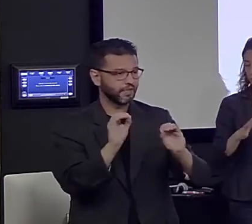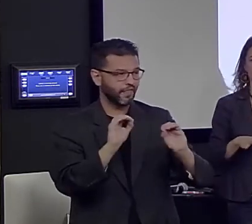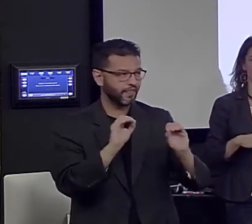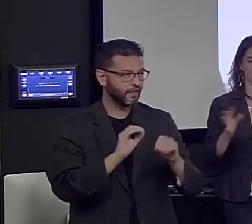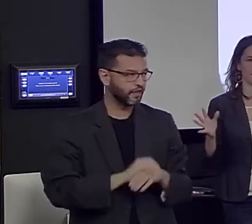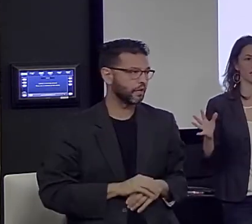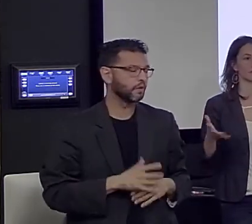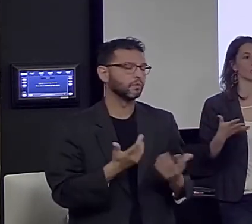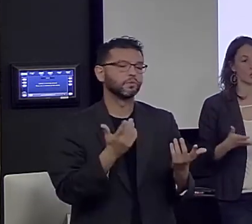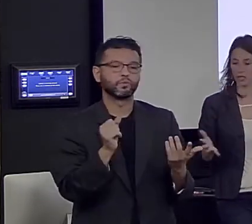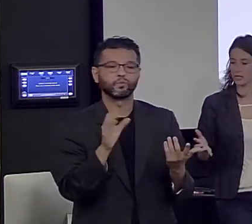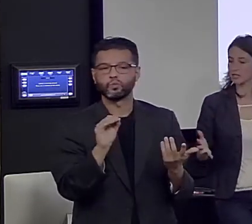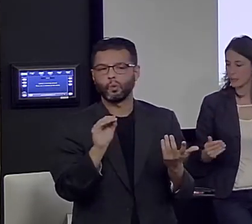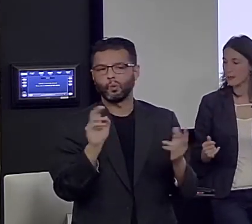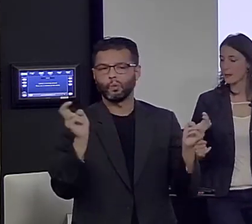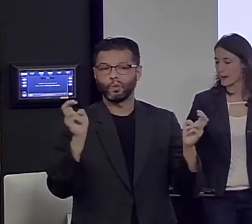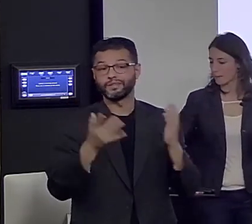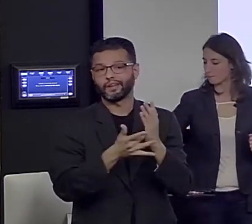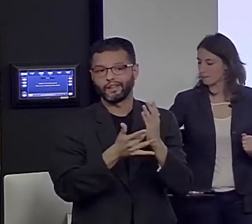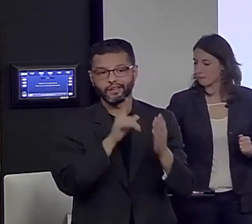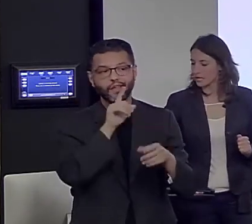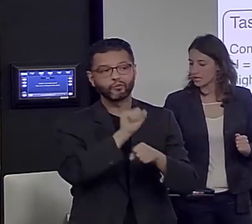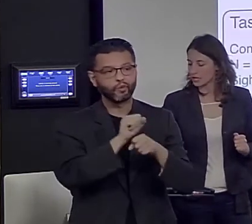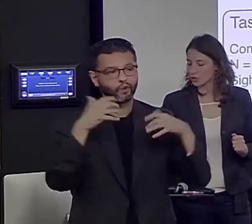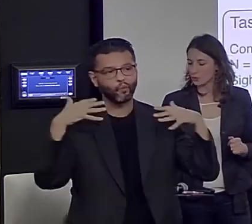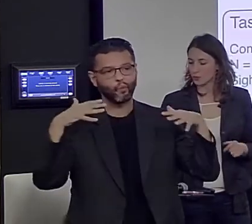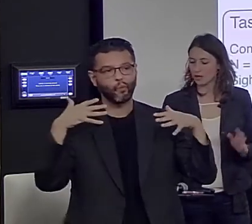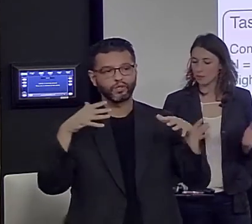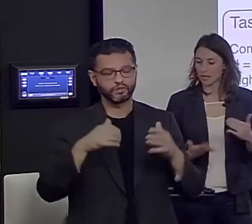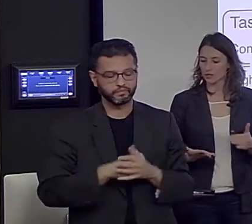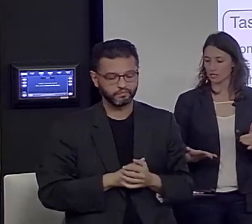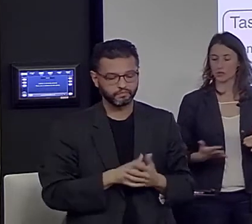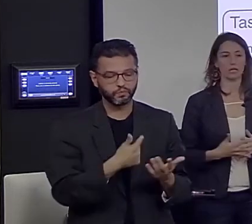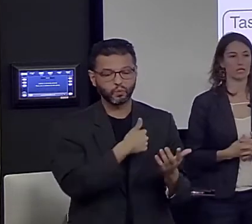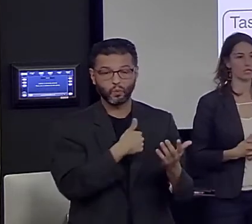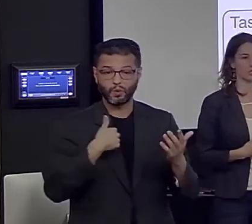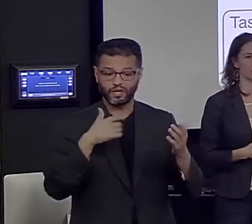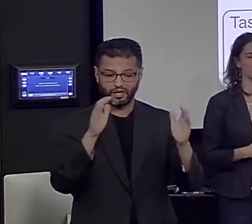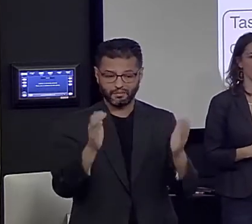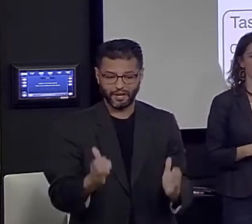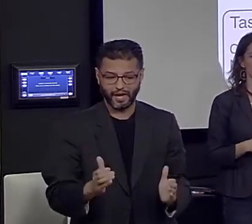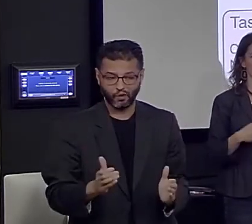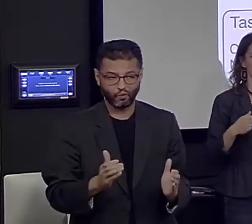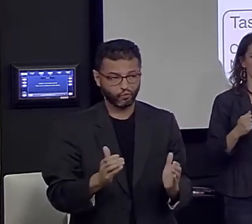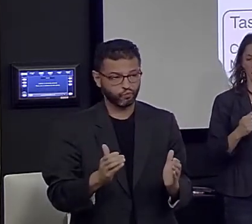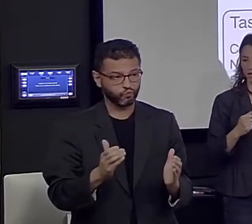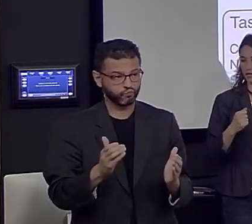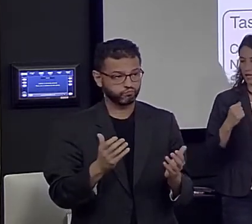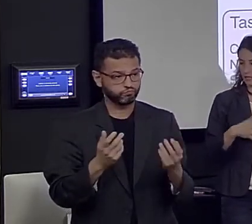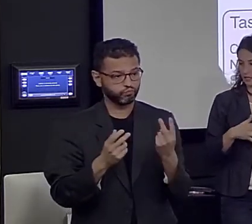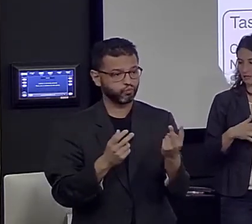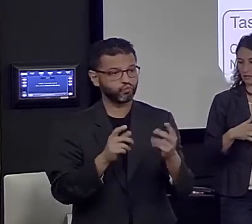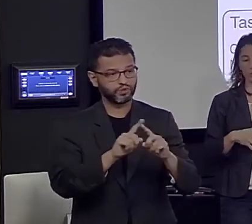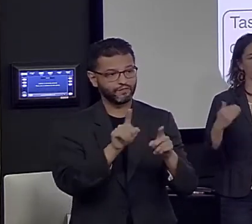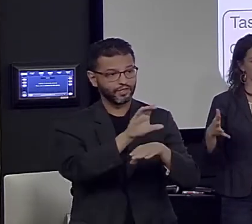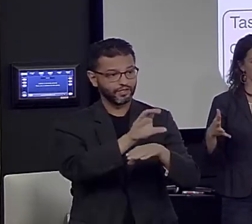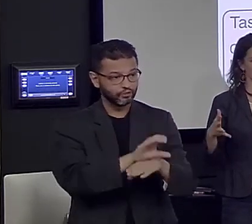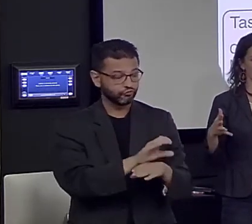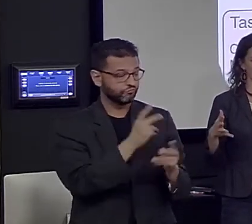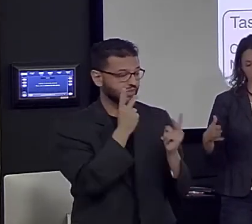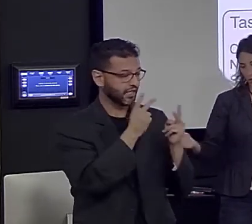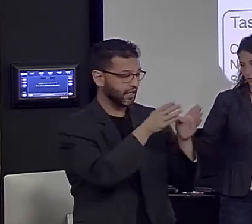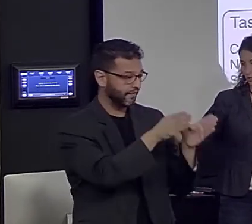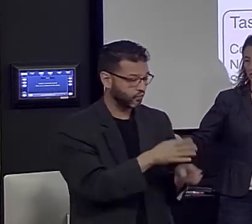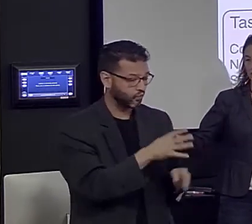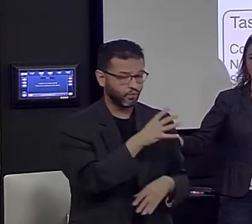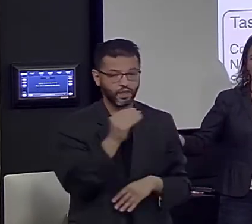So it's effectively noise. And so when we compare these two conditions in a sighted individual and in a